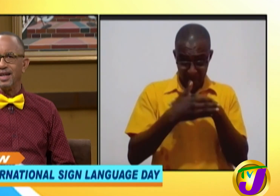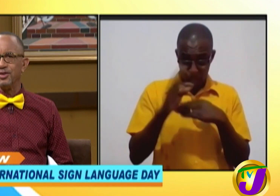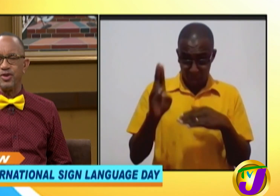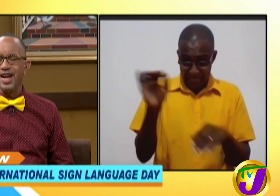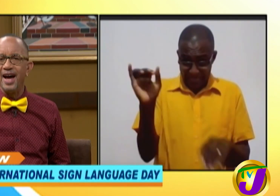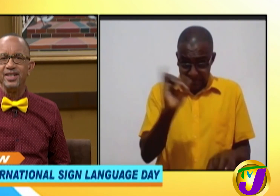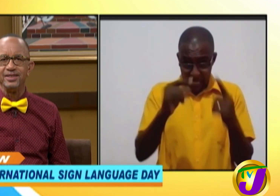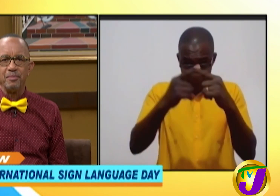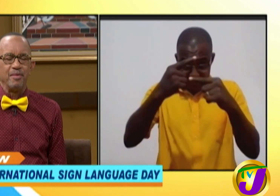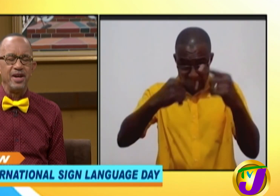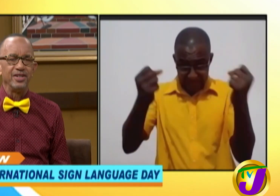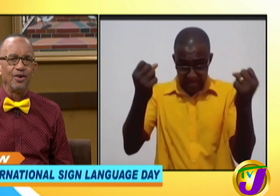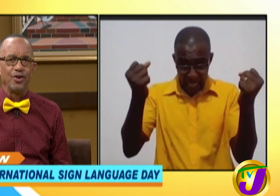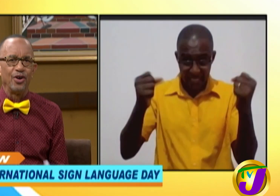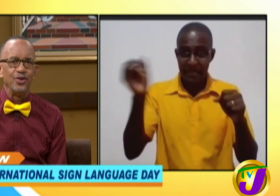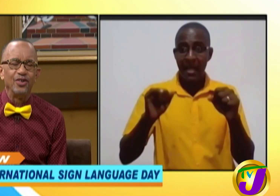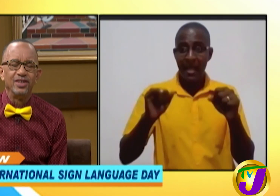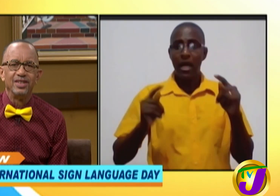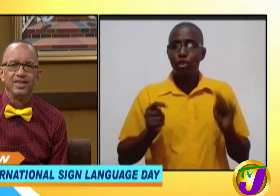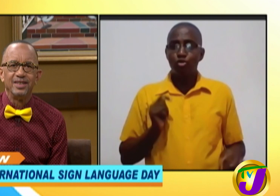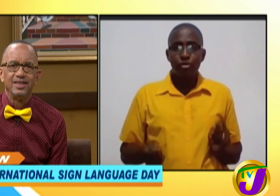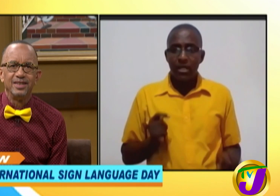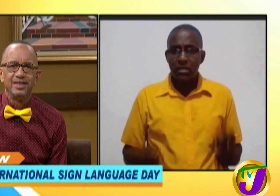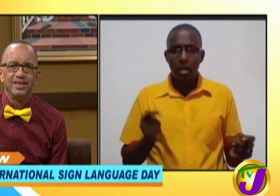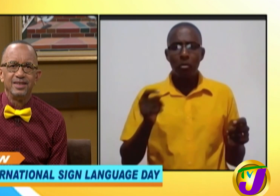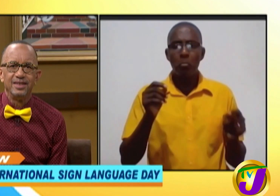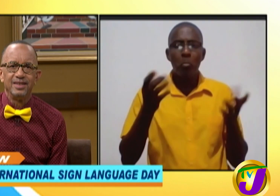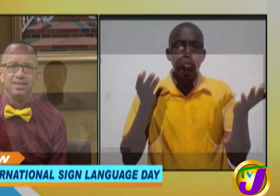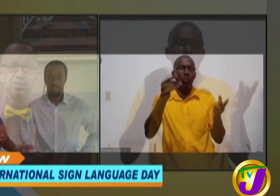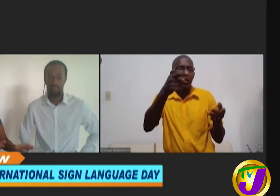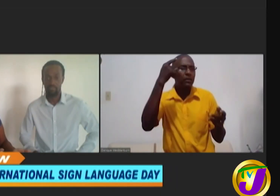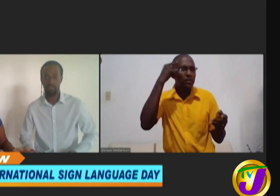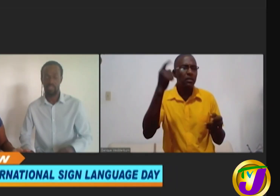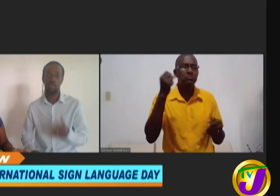signing as a Trinidadian, as a Barbadian, or no?